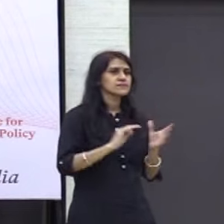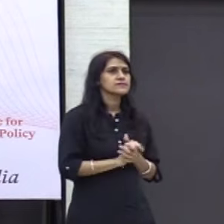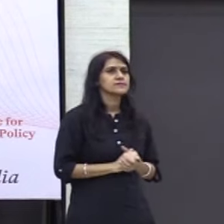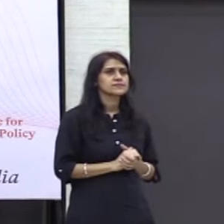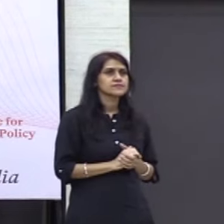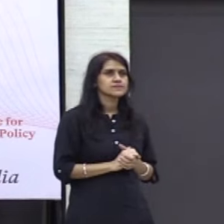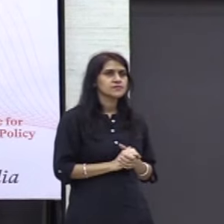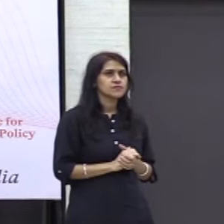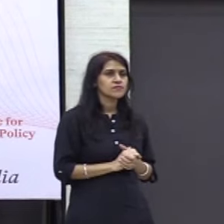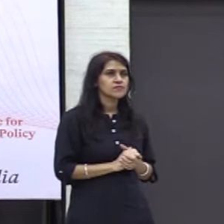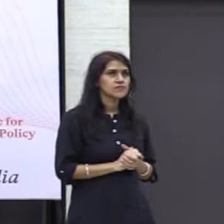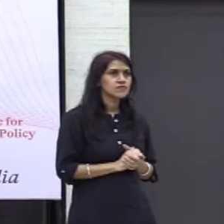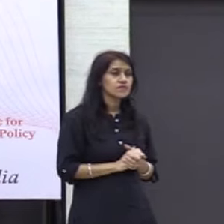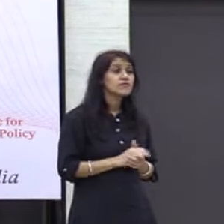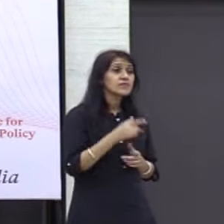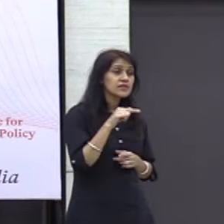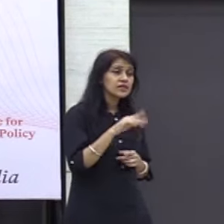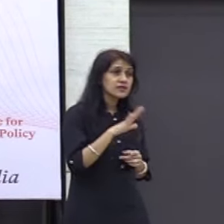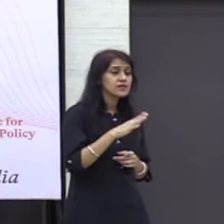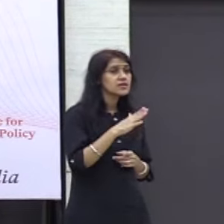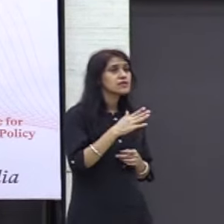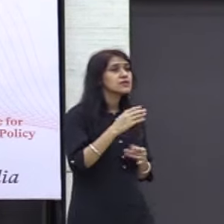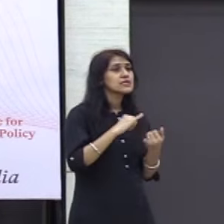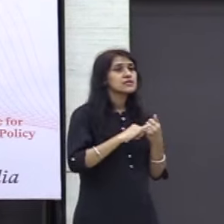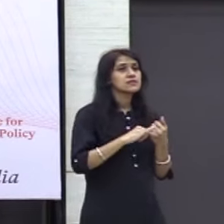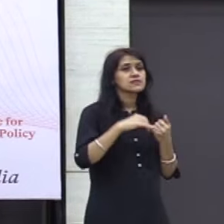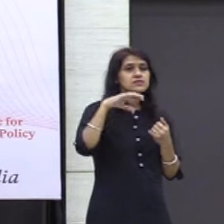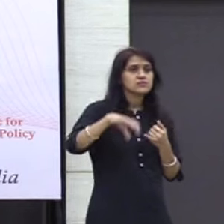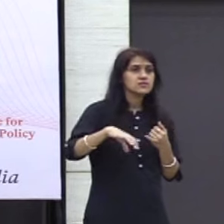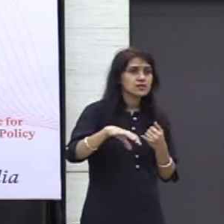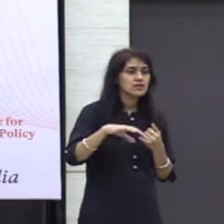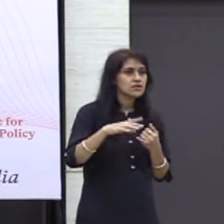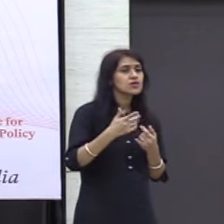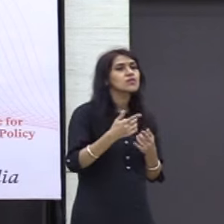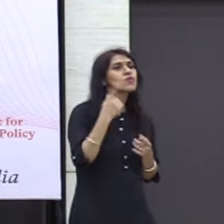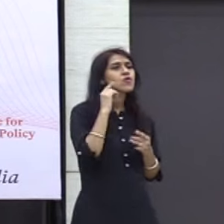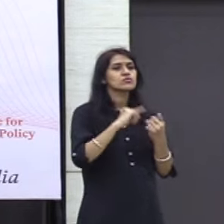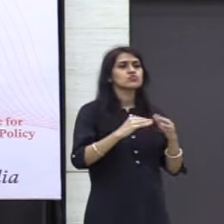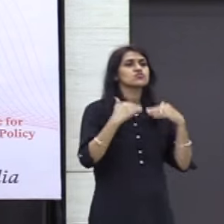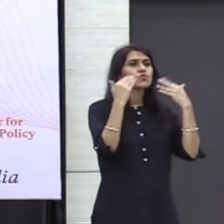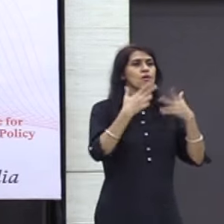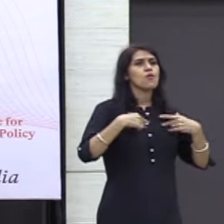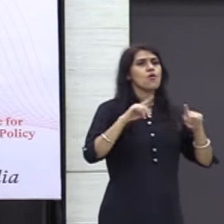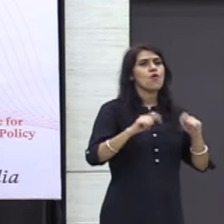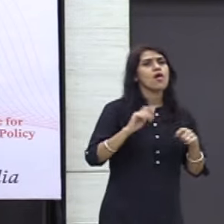So sedition, which has been stayed by the Supreme Court, has come in another form, much worse.